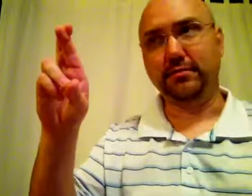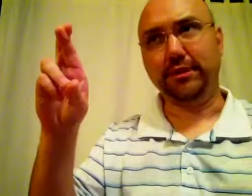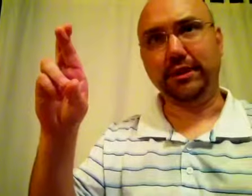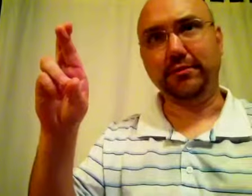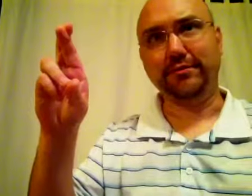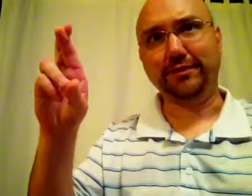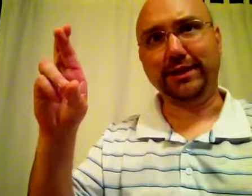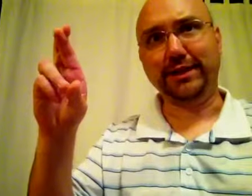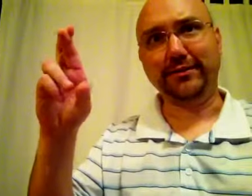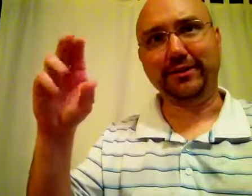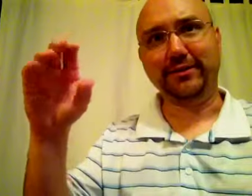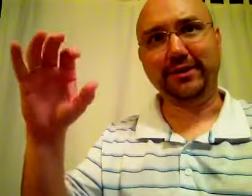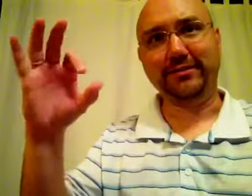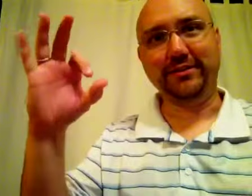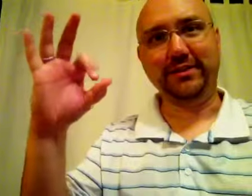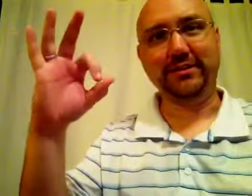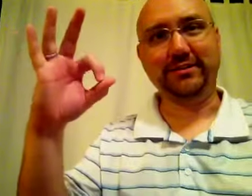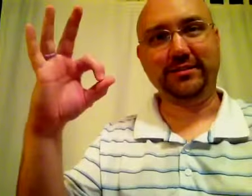pinky went flying out there. I'm going to give it to you again slower.